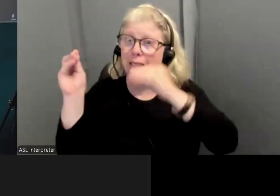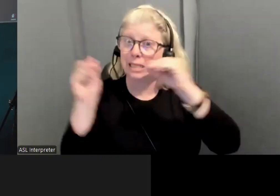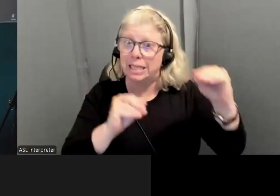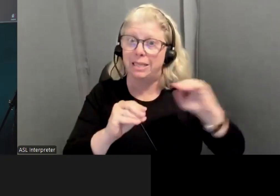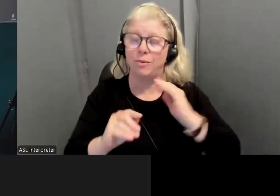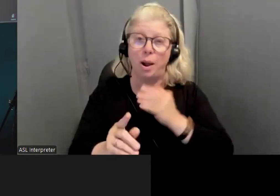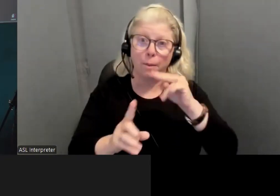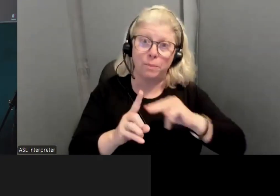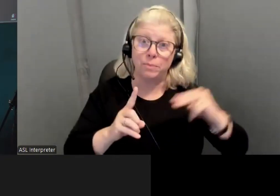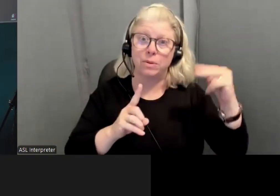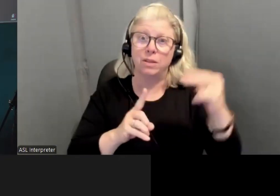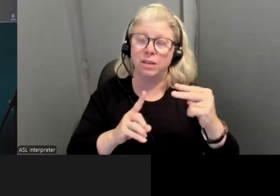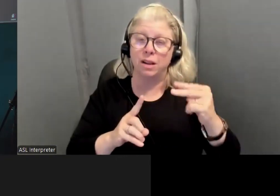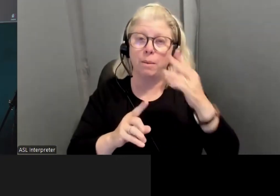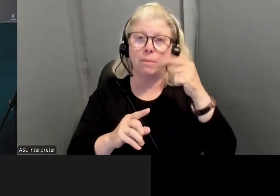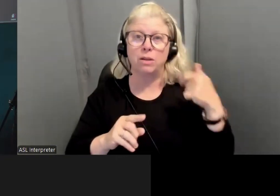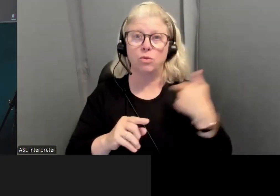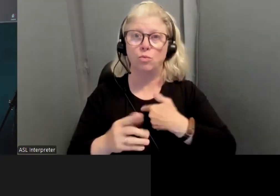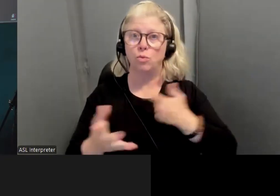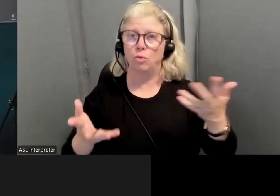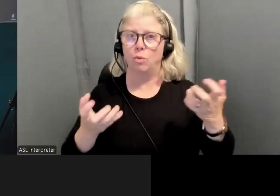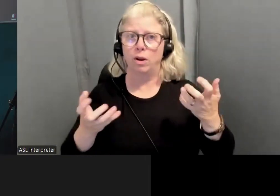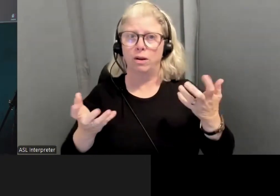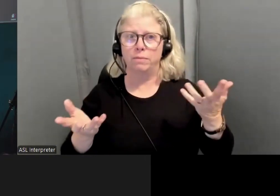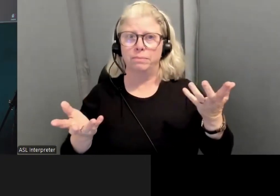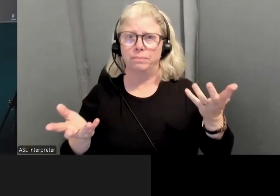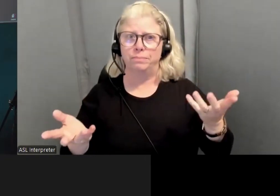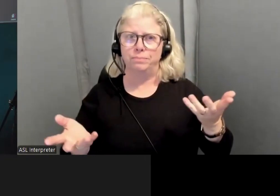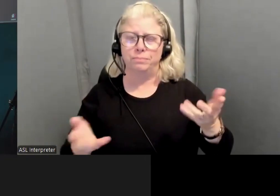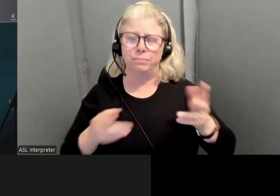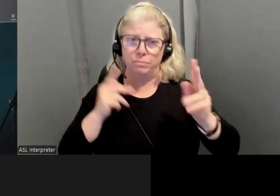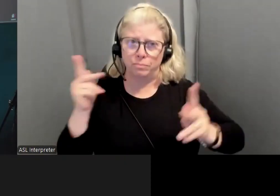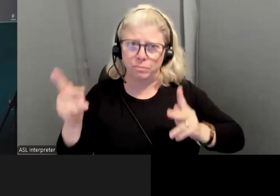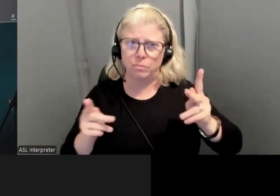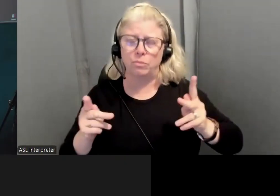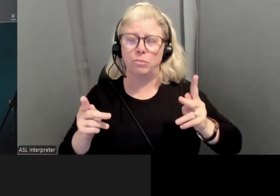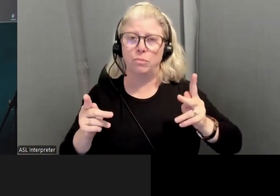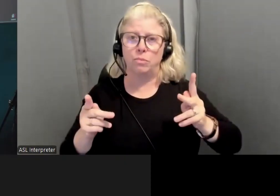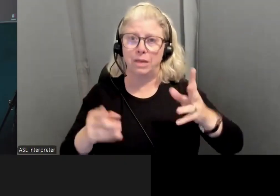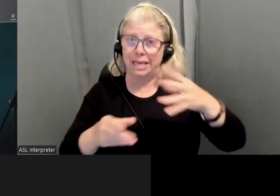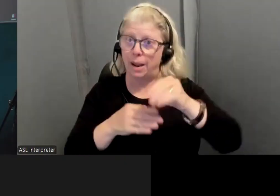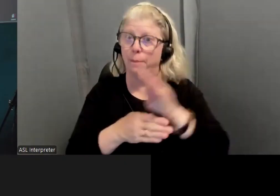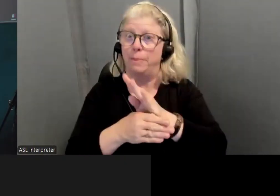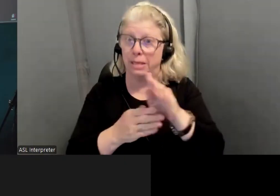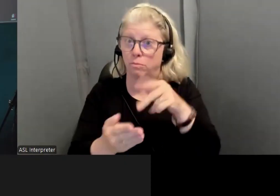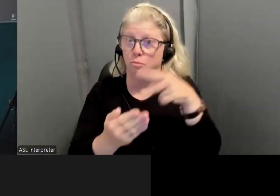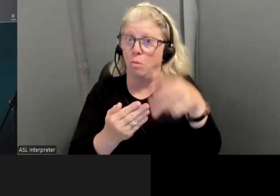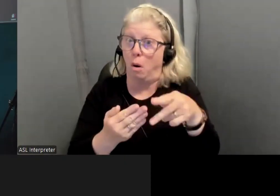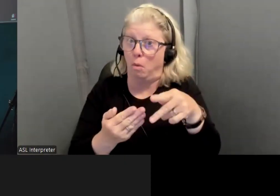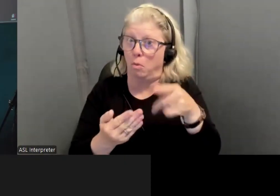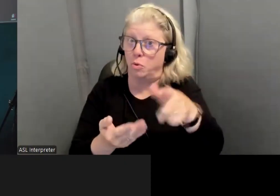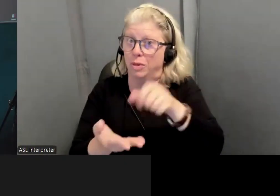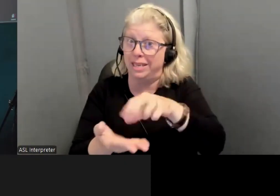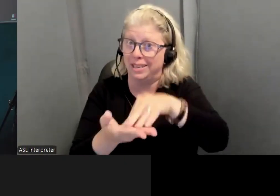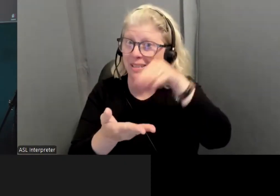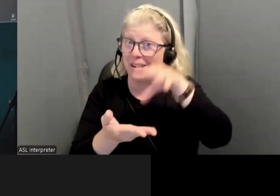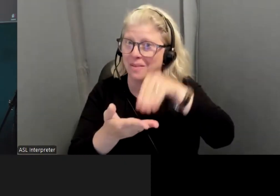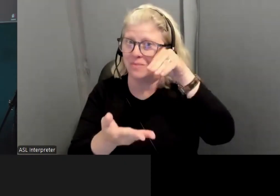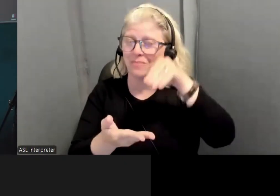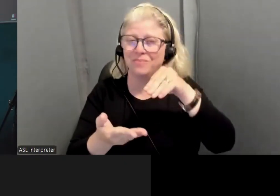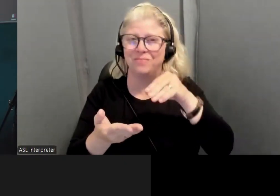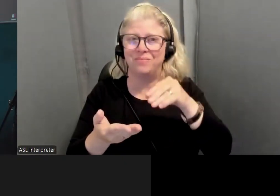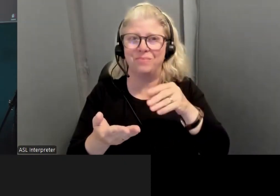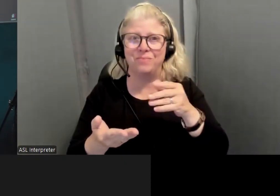our perspective, it's because we want people going to business programs to actually and eventually become,